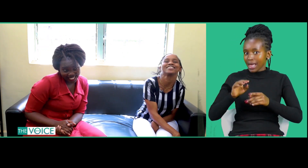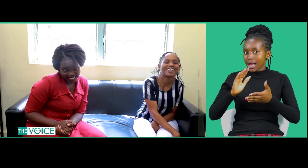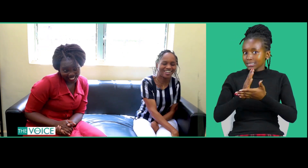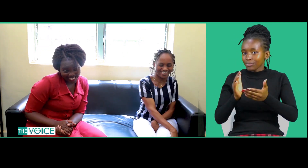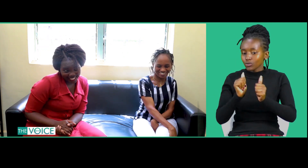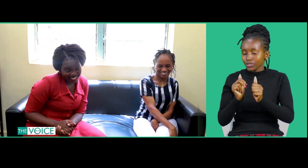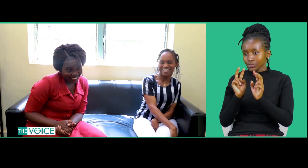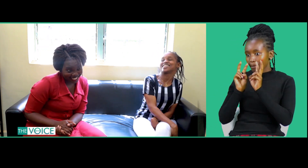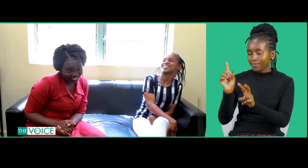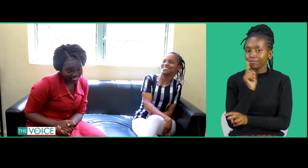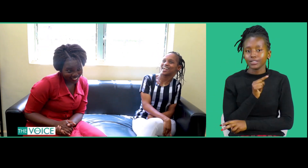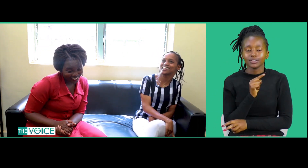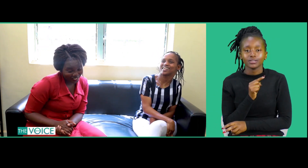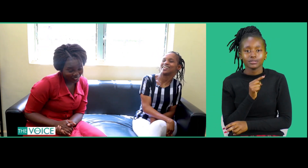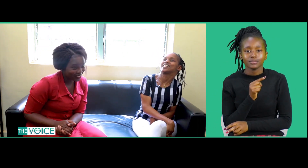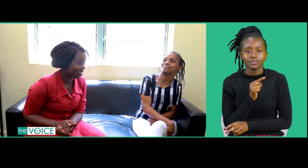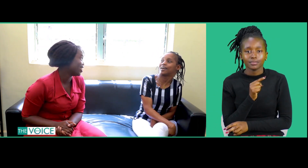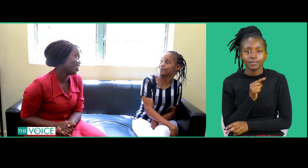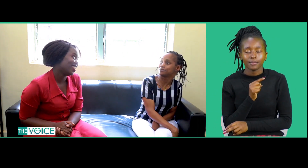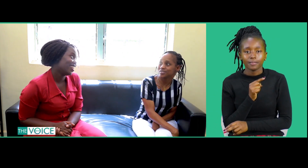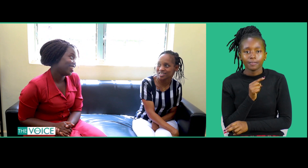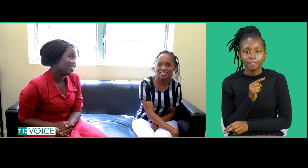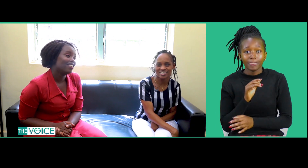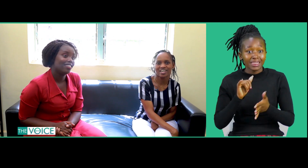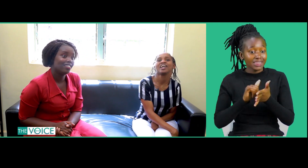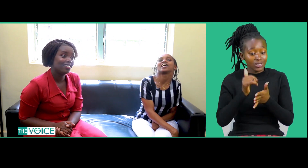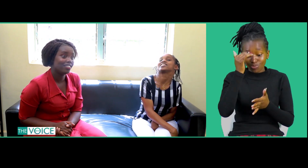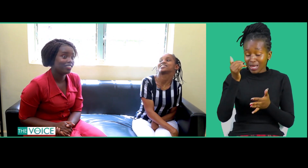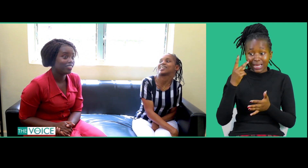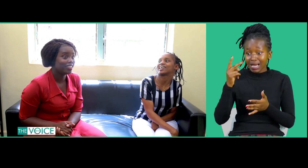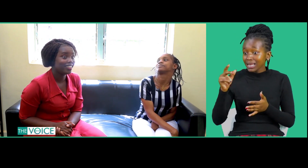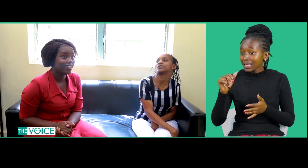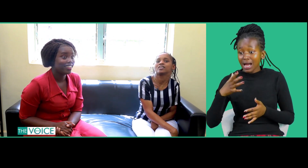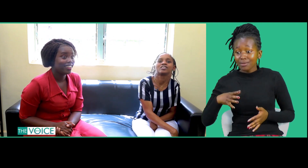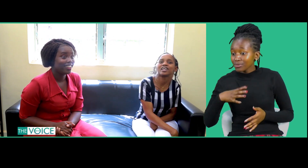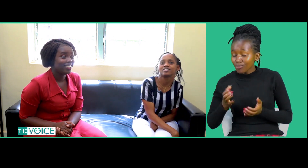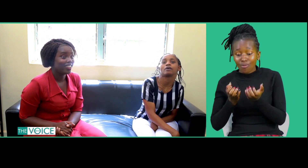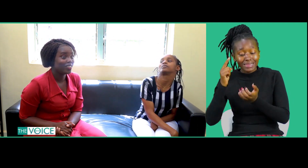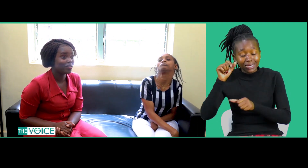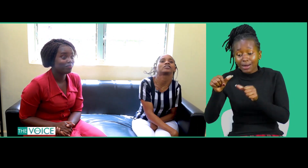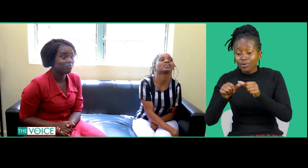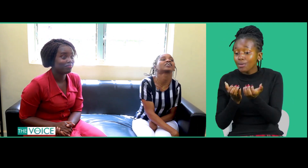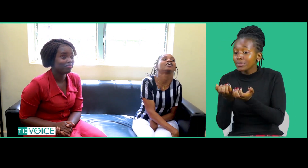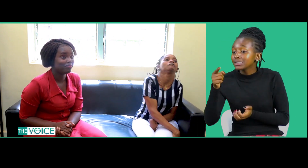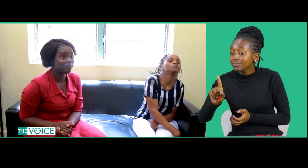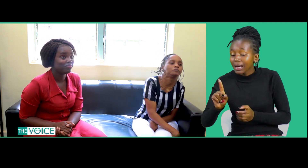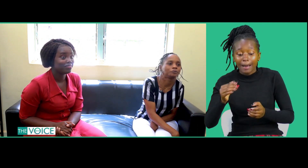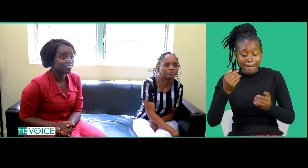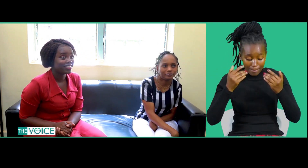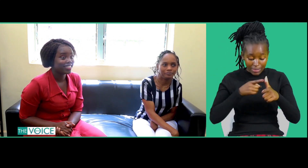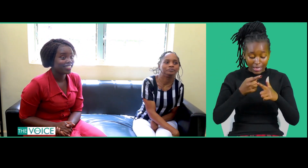and they start to live their own businesses and stay at me. That's how important I